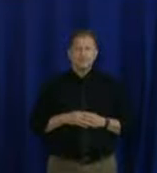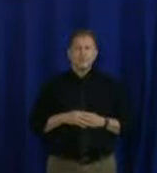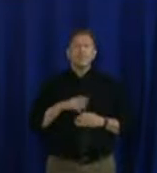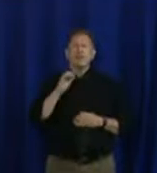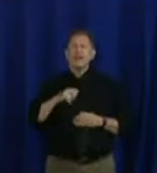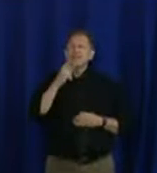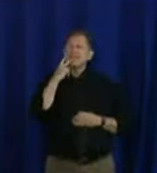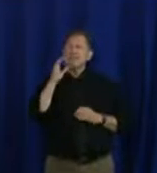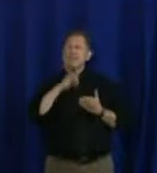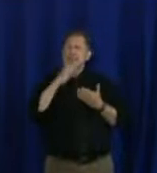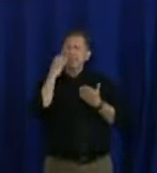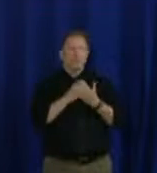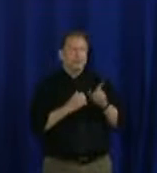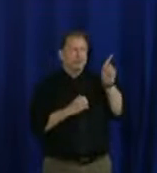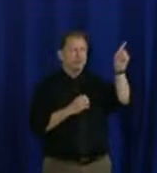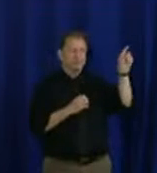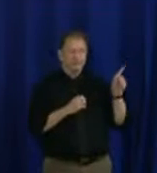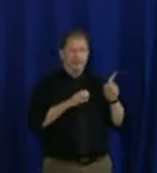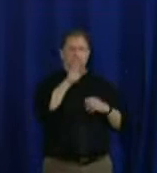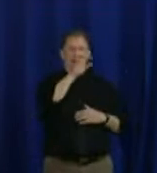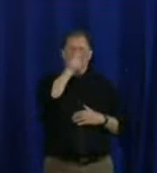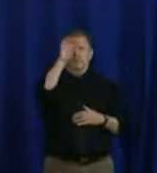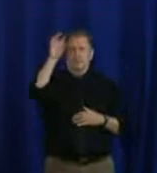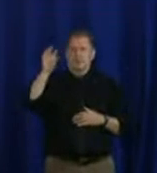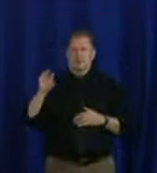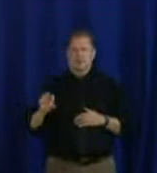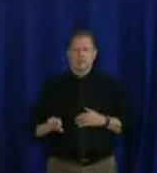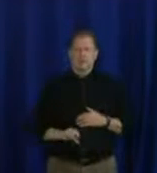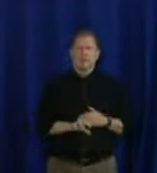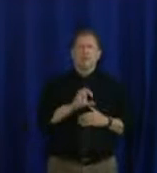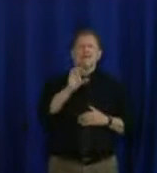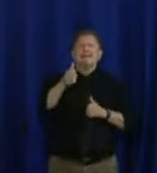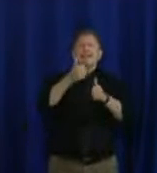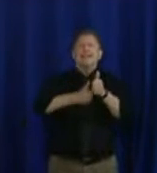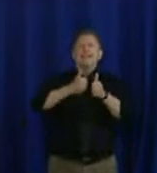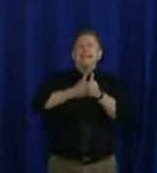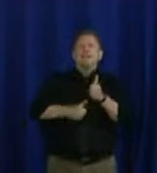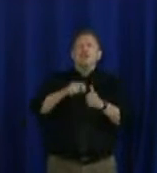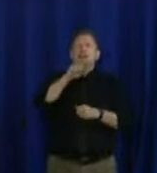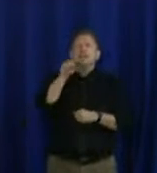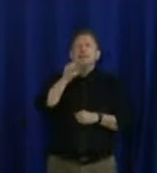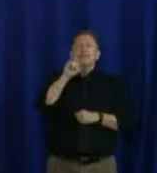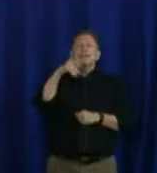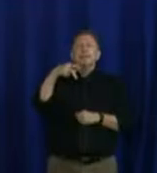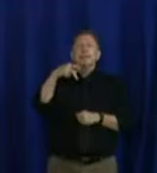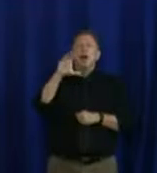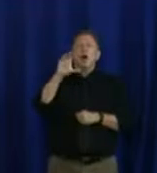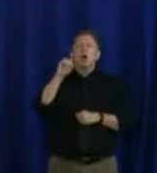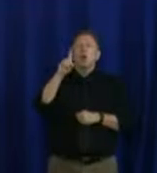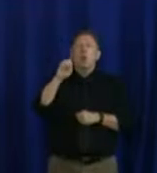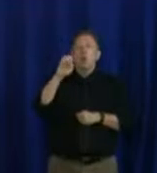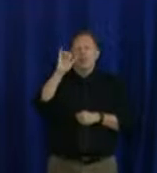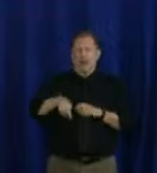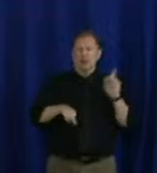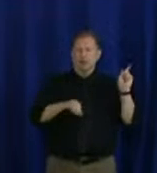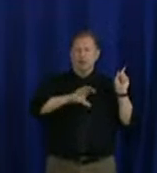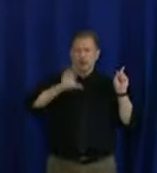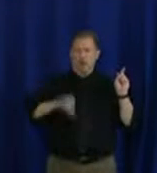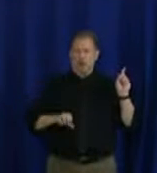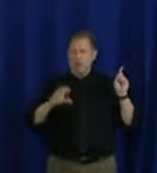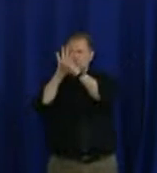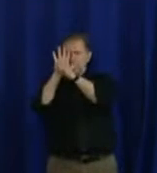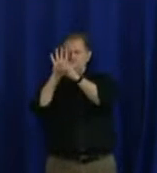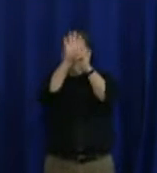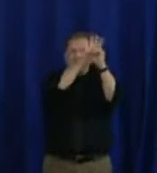And this is an important graph. It highlights that in virtually every zip code in Chicago, in